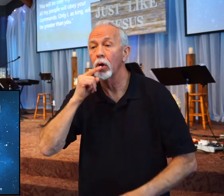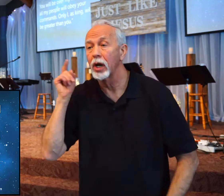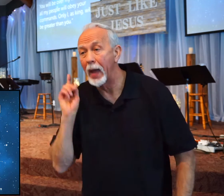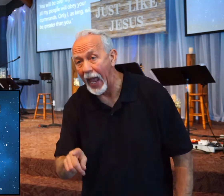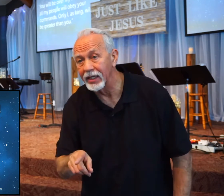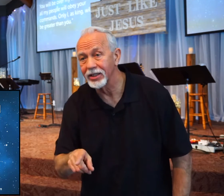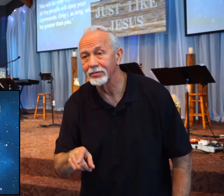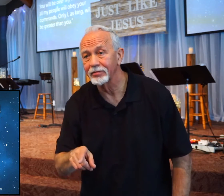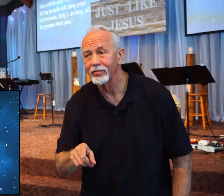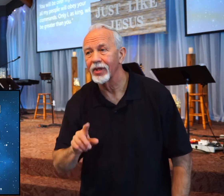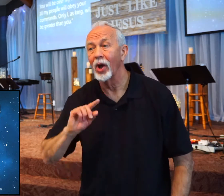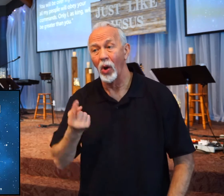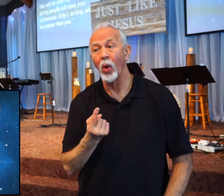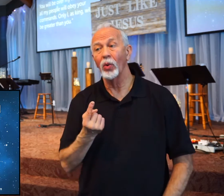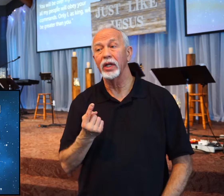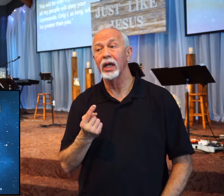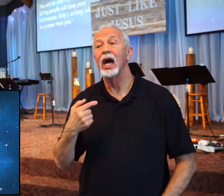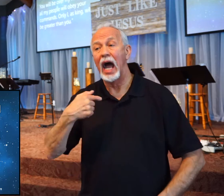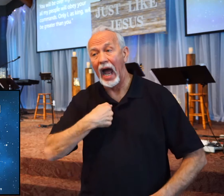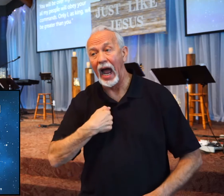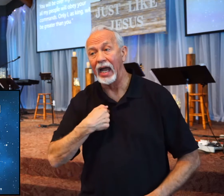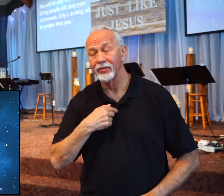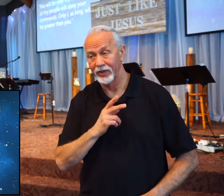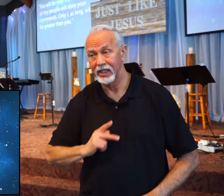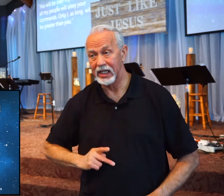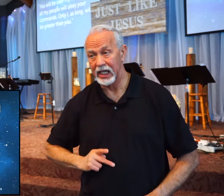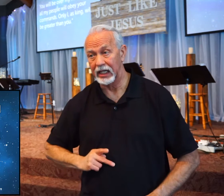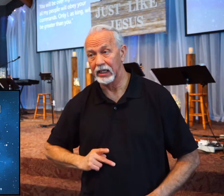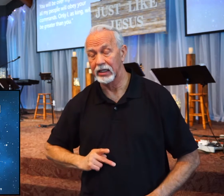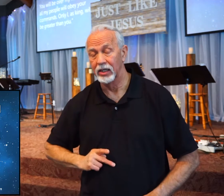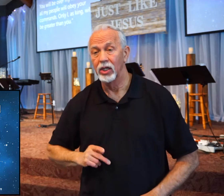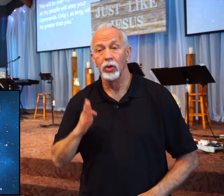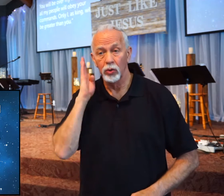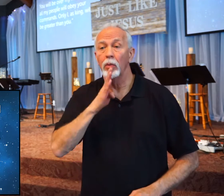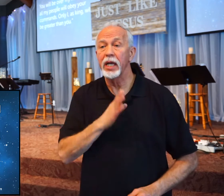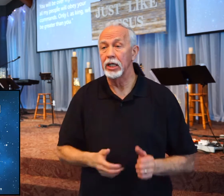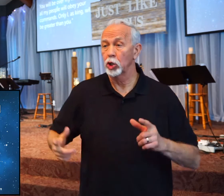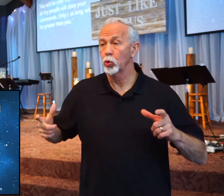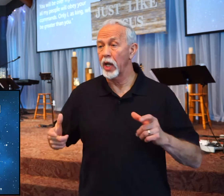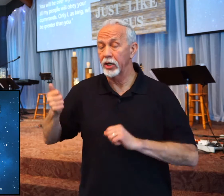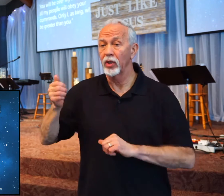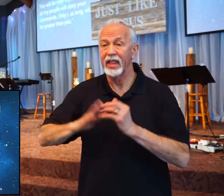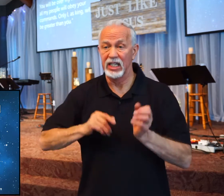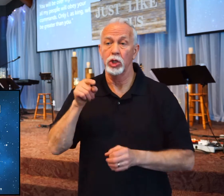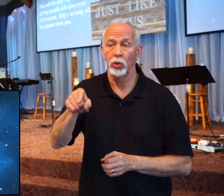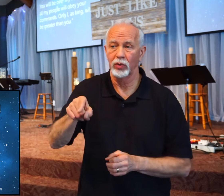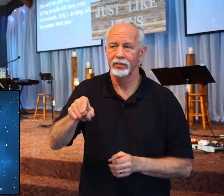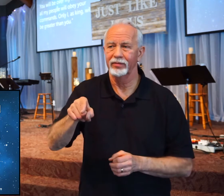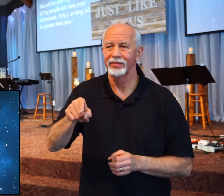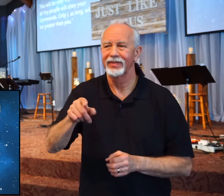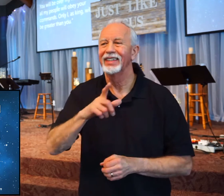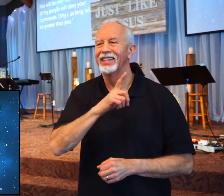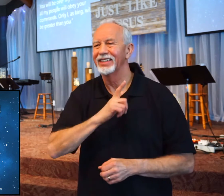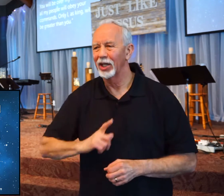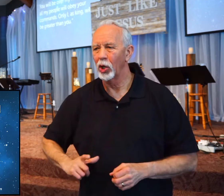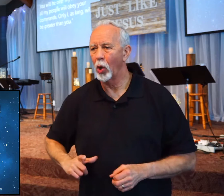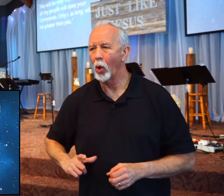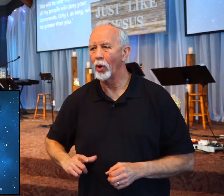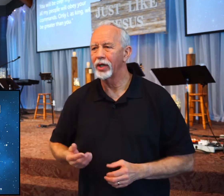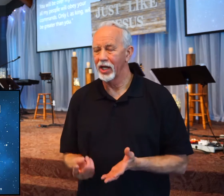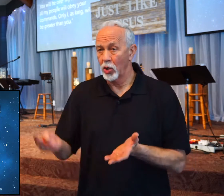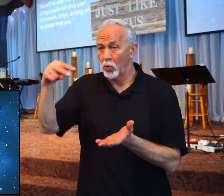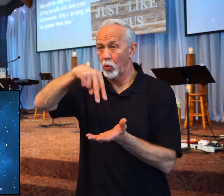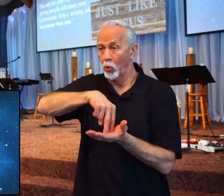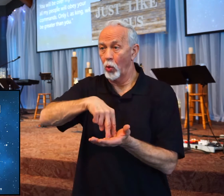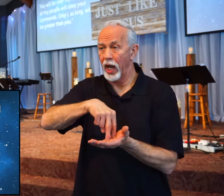And listen to this. Only I, as king, will be greater than you. And so the Lord